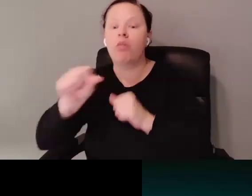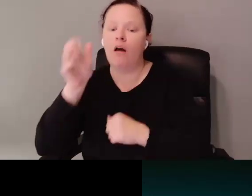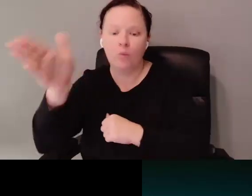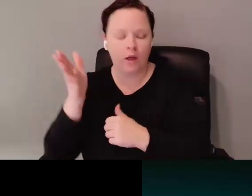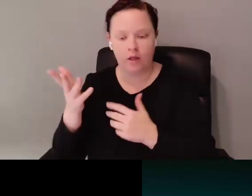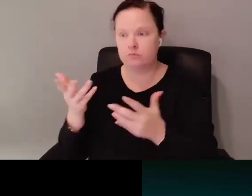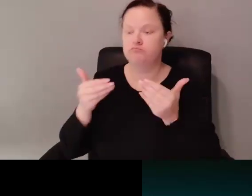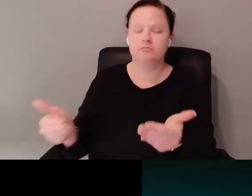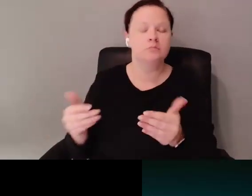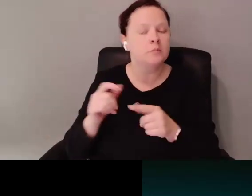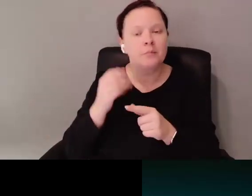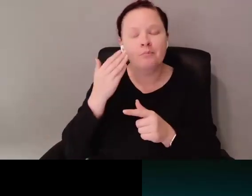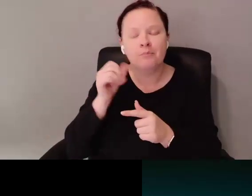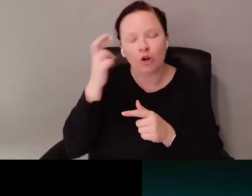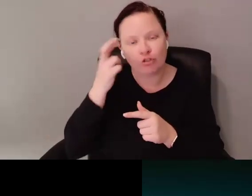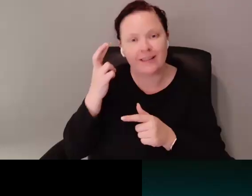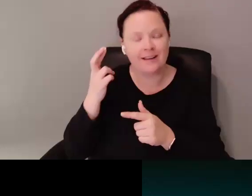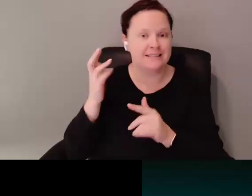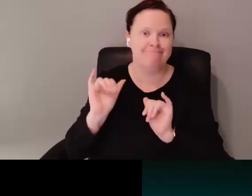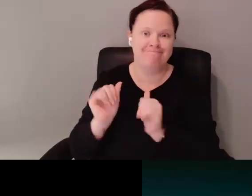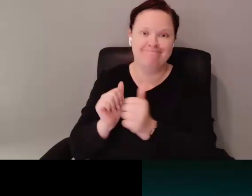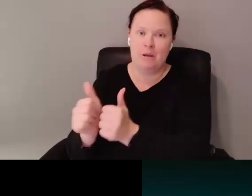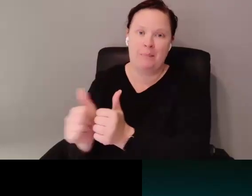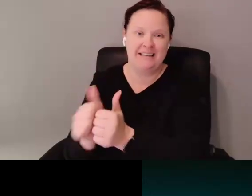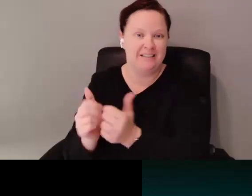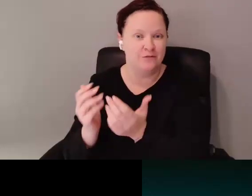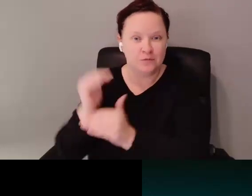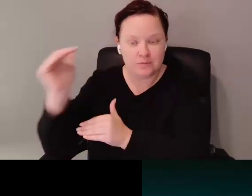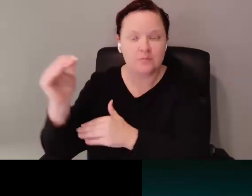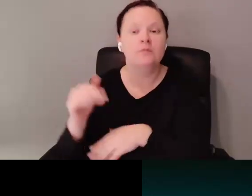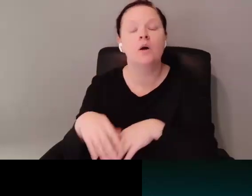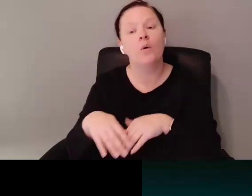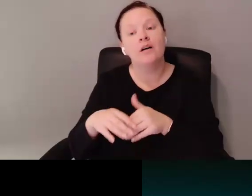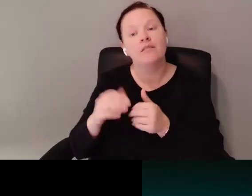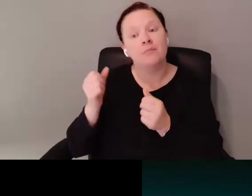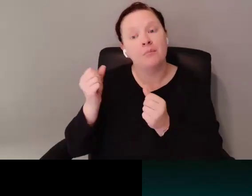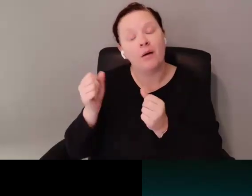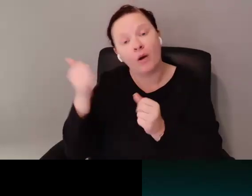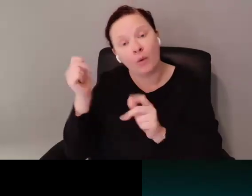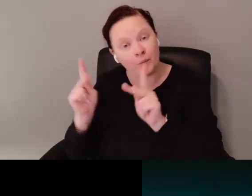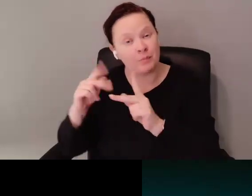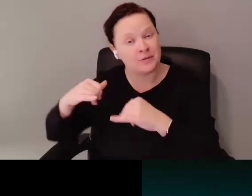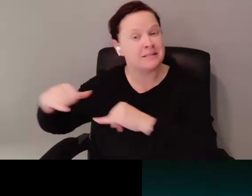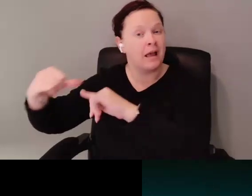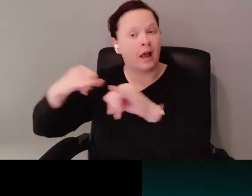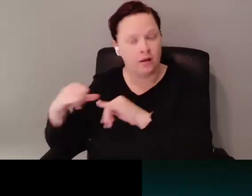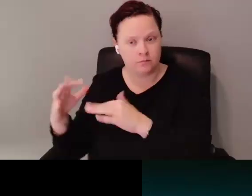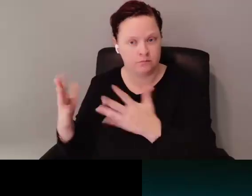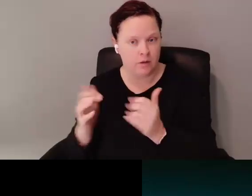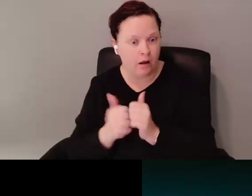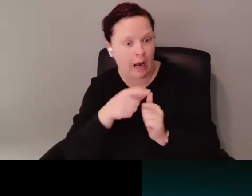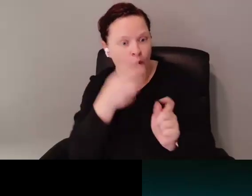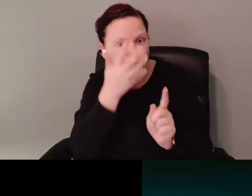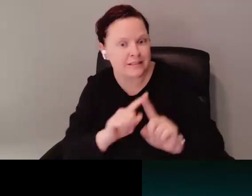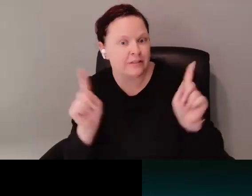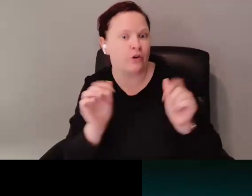that there's so many other people doing the same thing. So if there's so many other people doing the same thing, what are you going to do to market